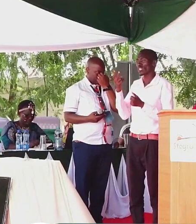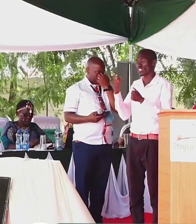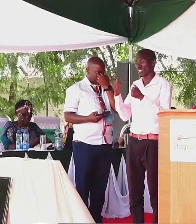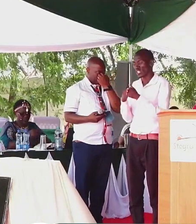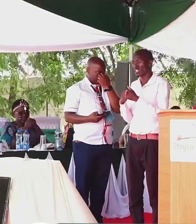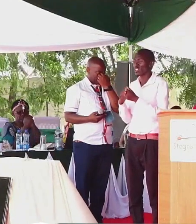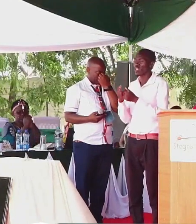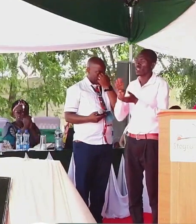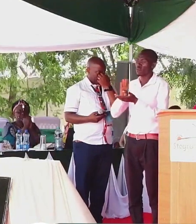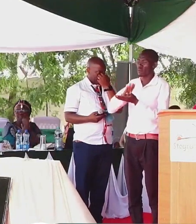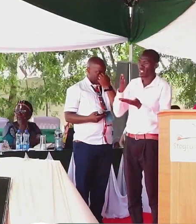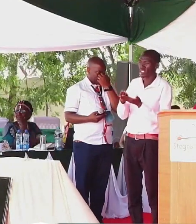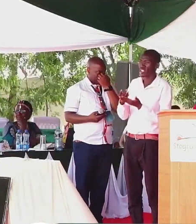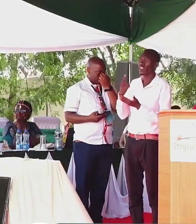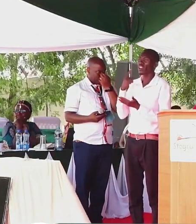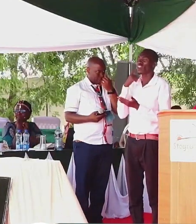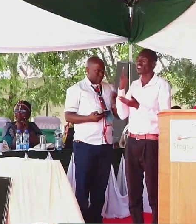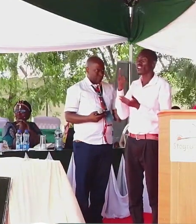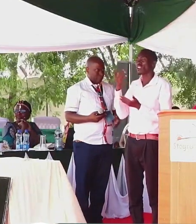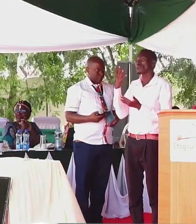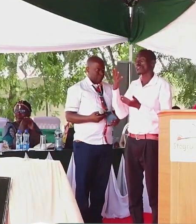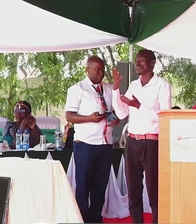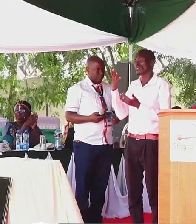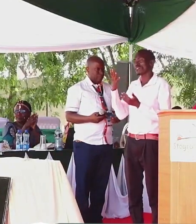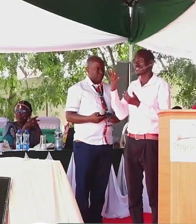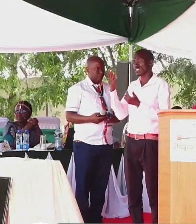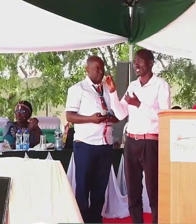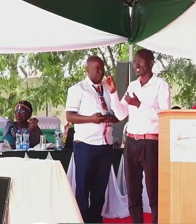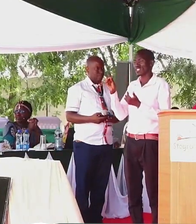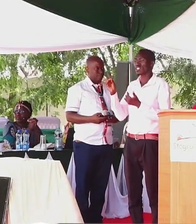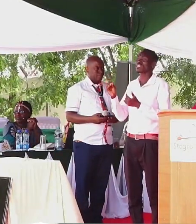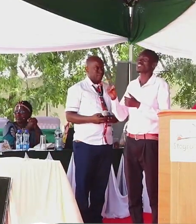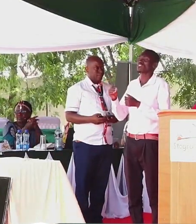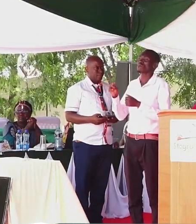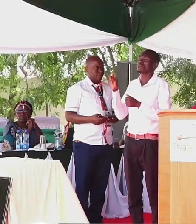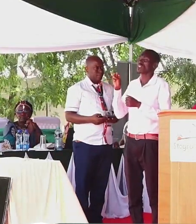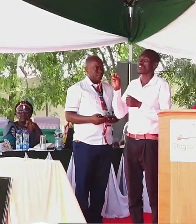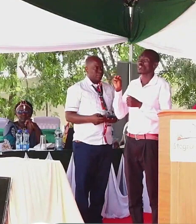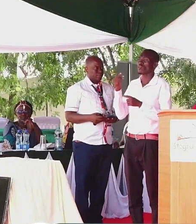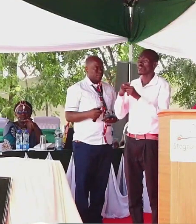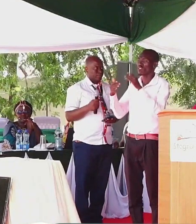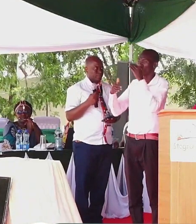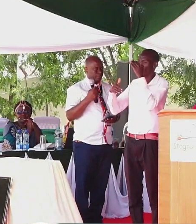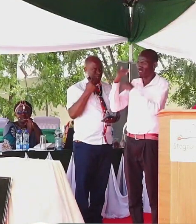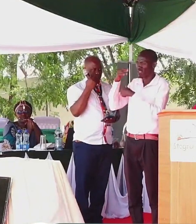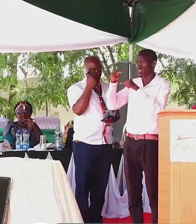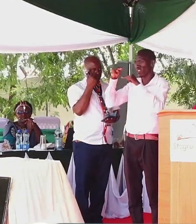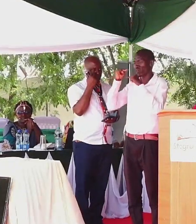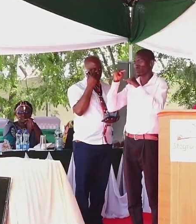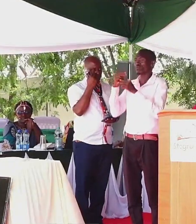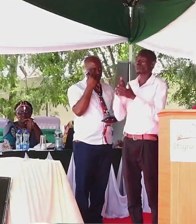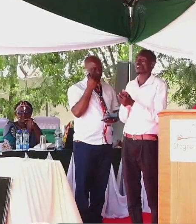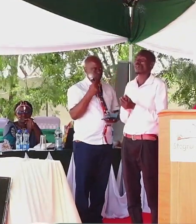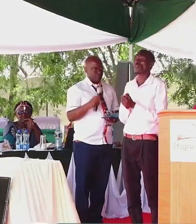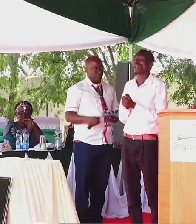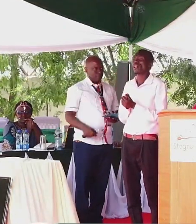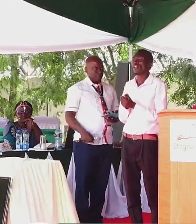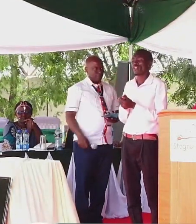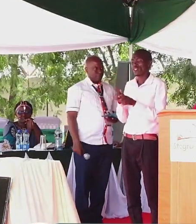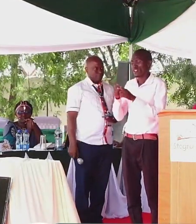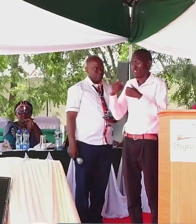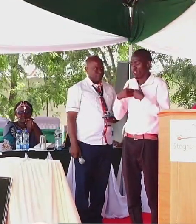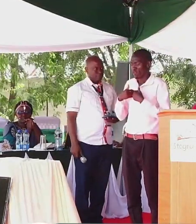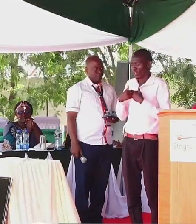bursary 150 million. All that is going to secondary school and universities. And then we are having